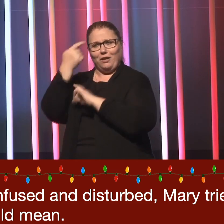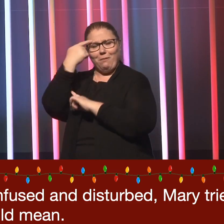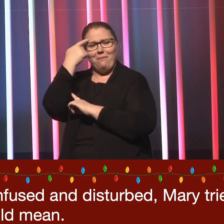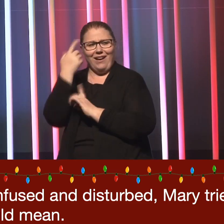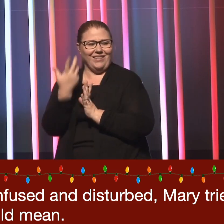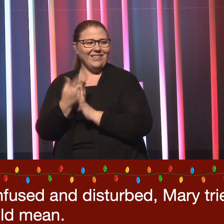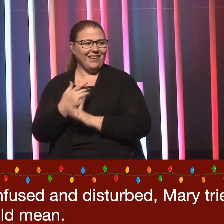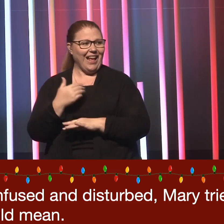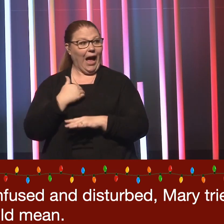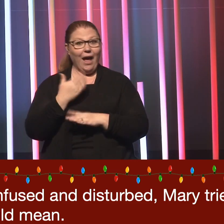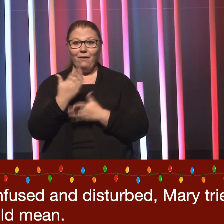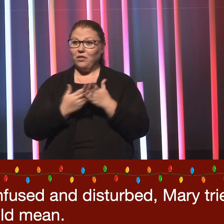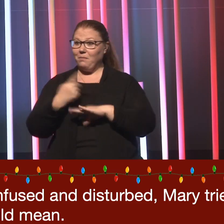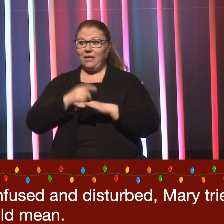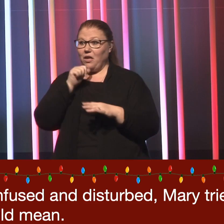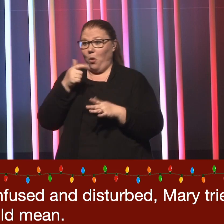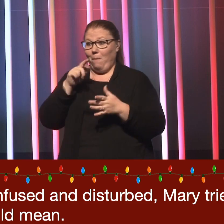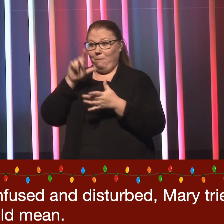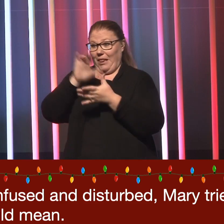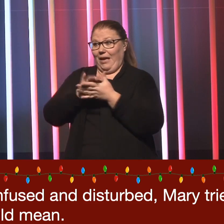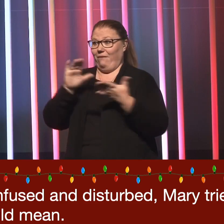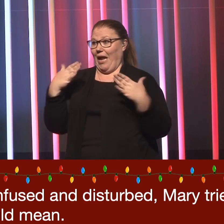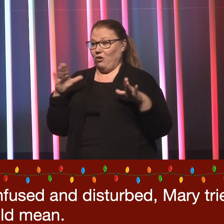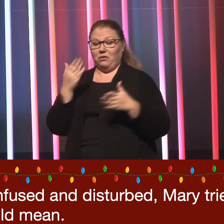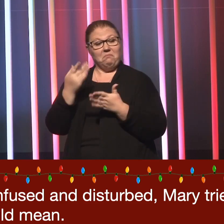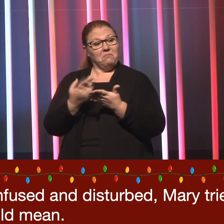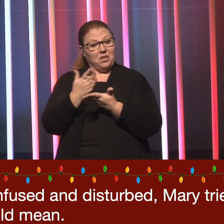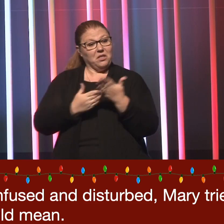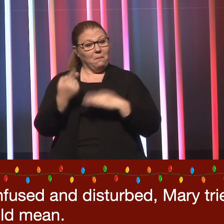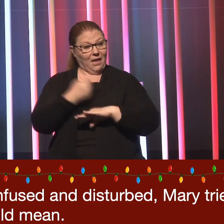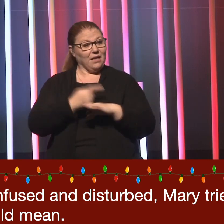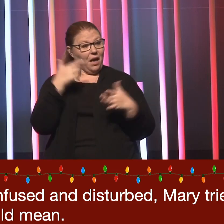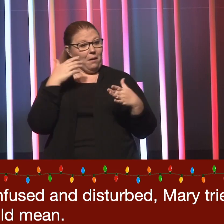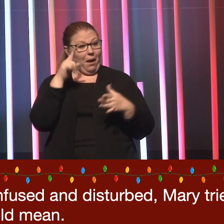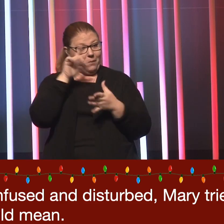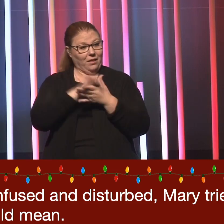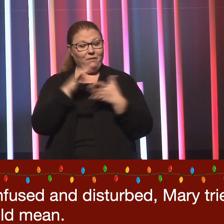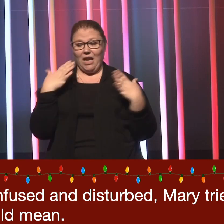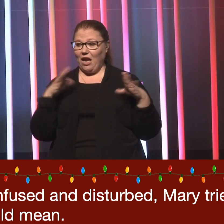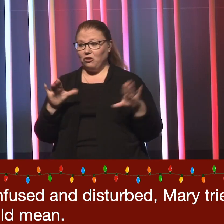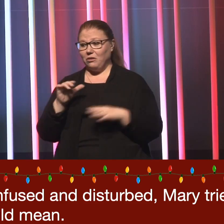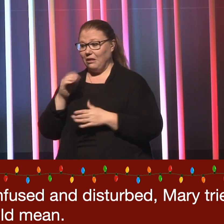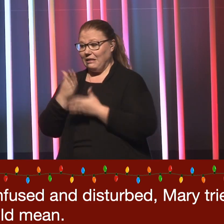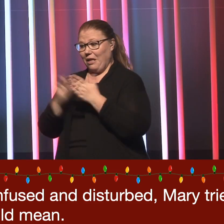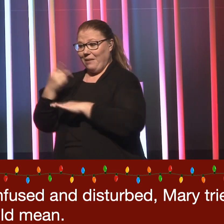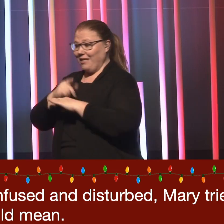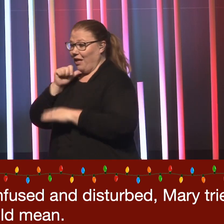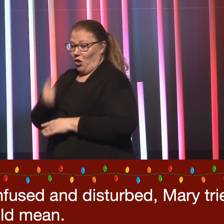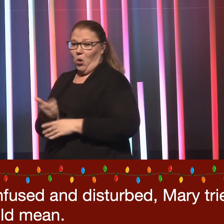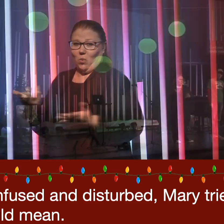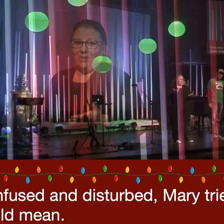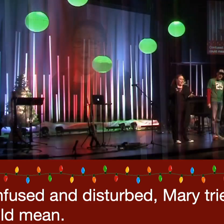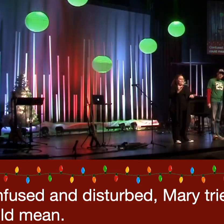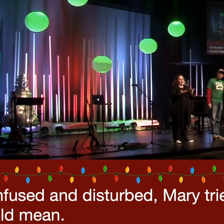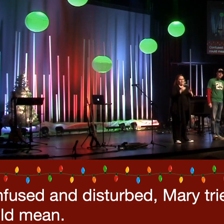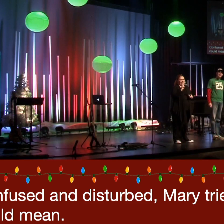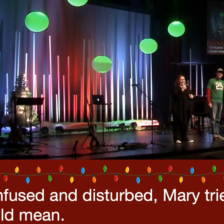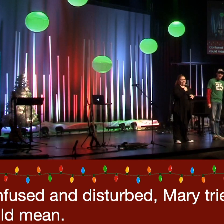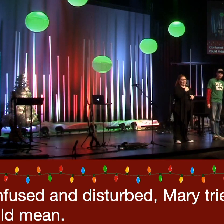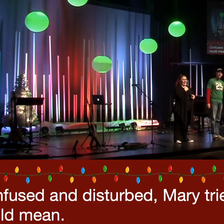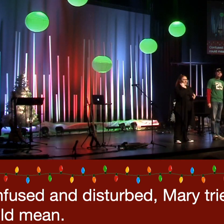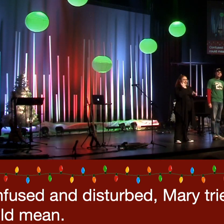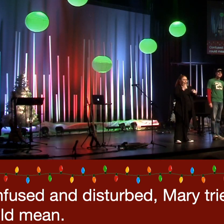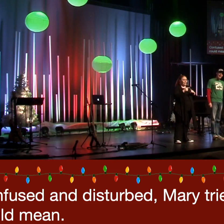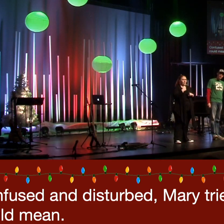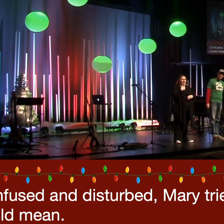I mean? Like, I've got days where I don't believe in angels. I got days where I do believe in angels. Are you like that with me? I don't know. Maybe it's just me. But if that happened to me on a